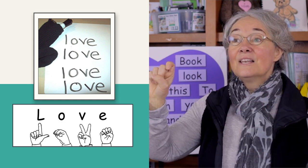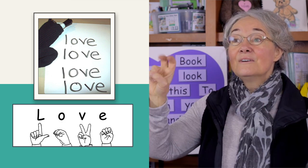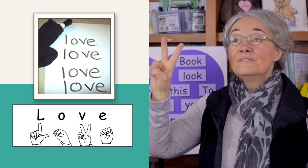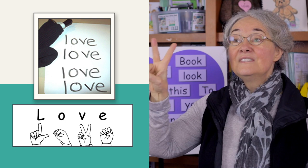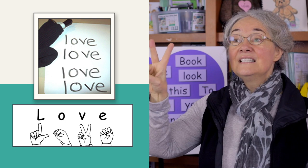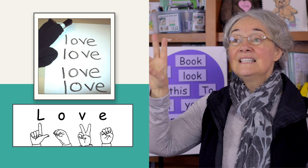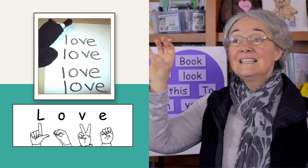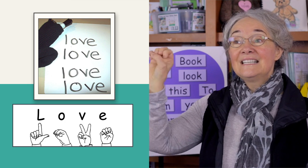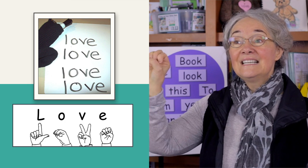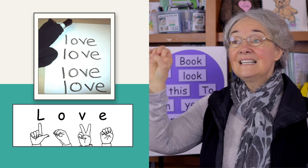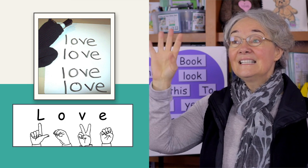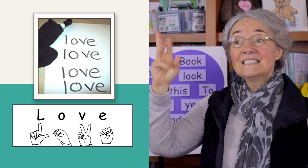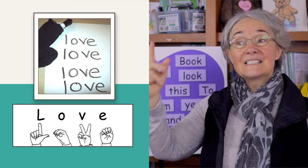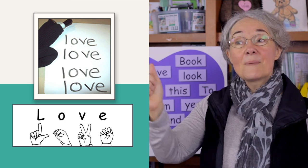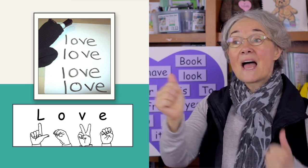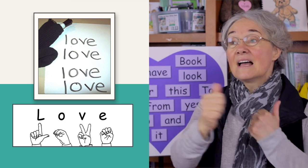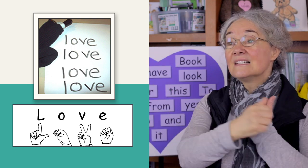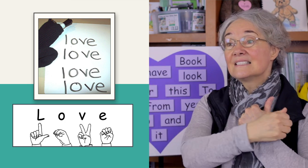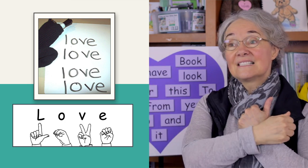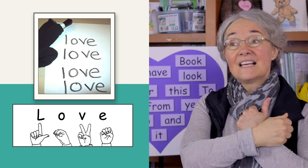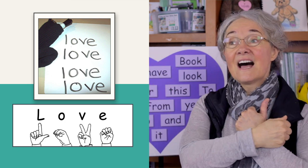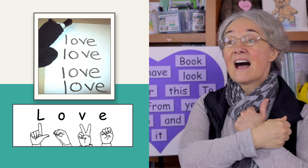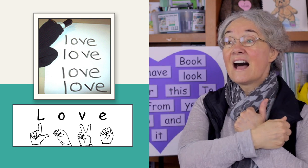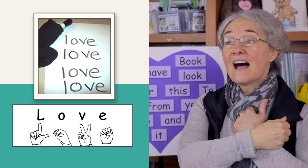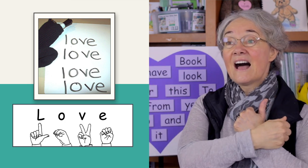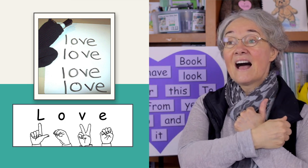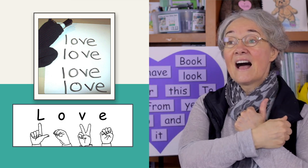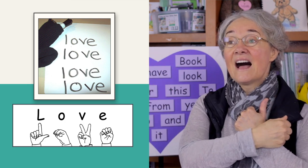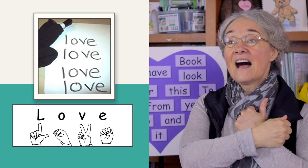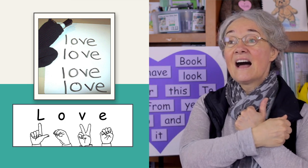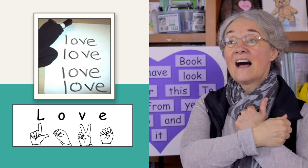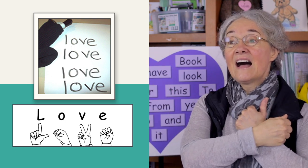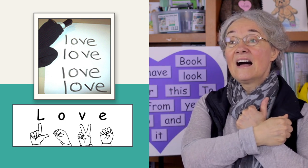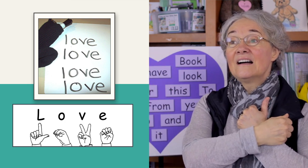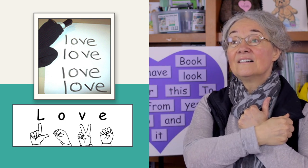love. L-O-V-E spells